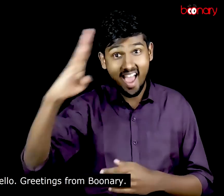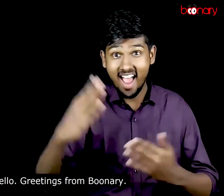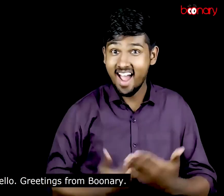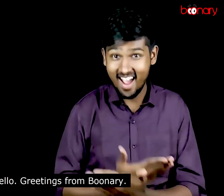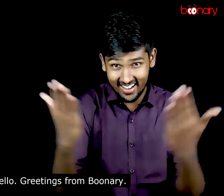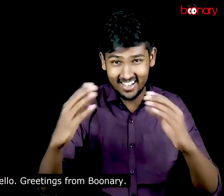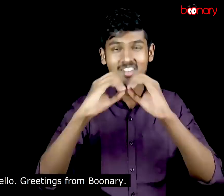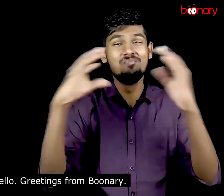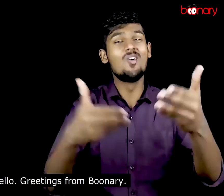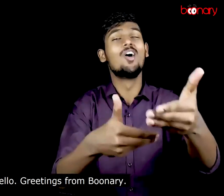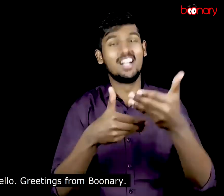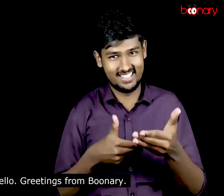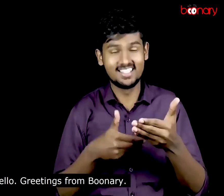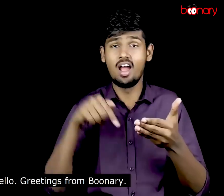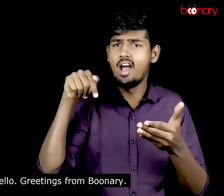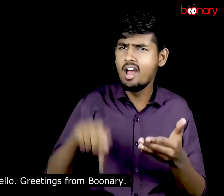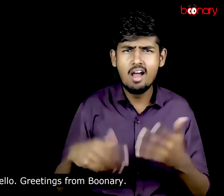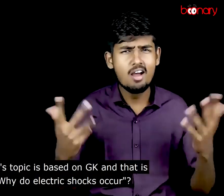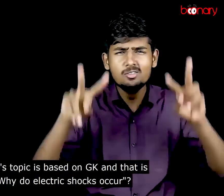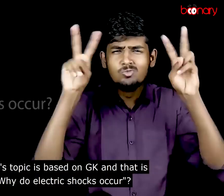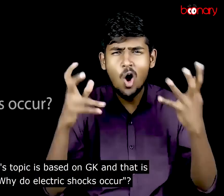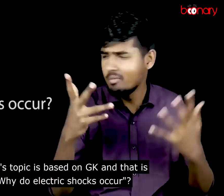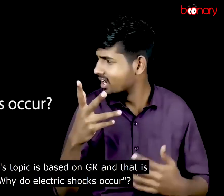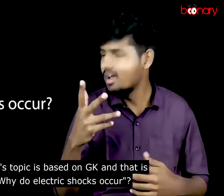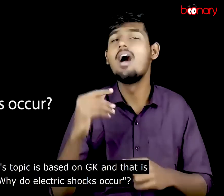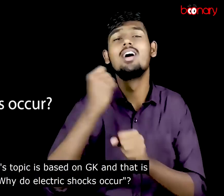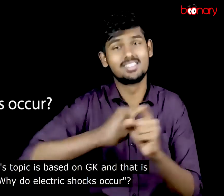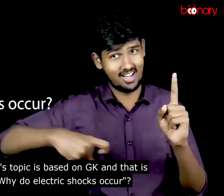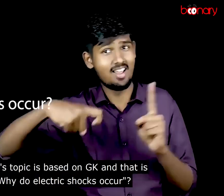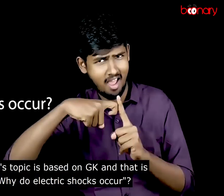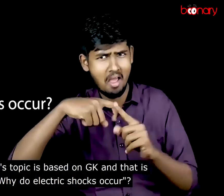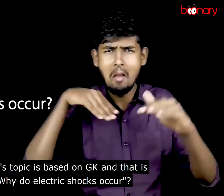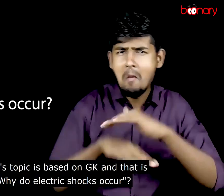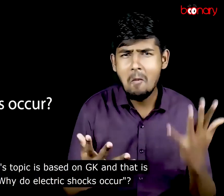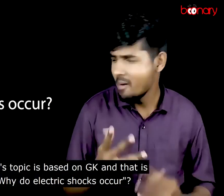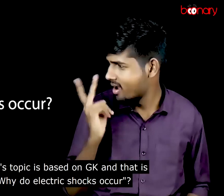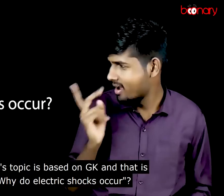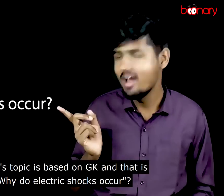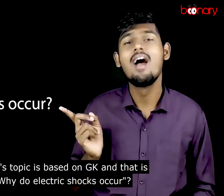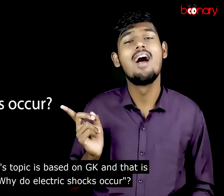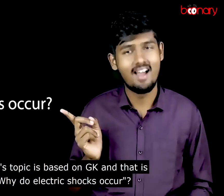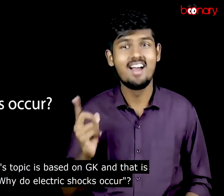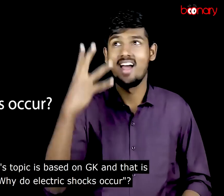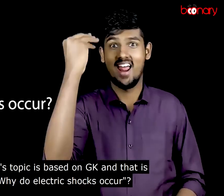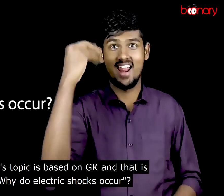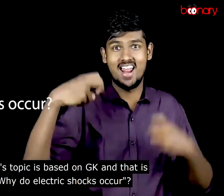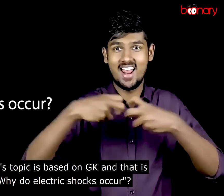Hello, greetings from Booneri. Today's topic is based on GK, and that is, why